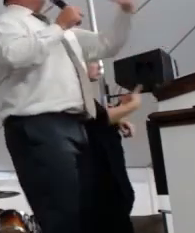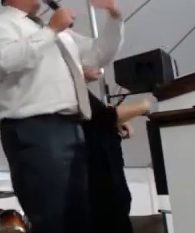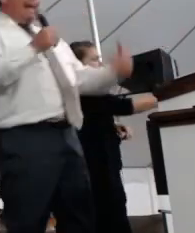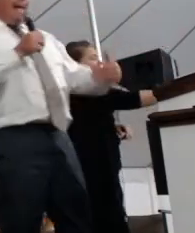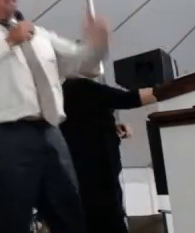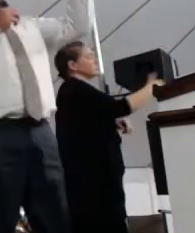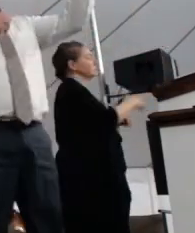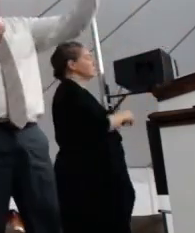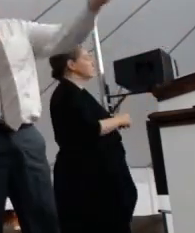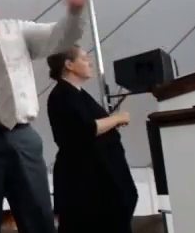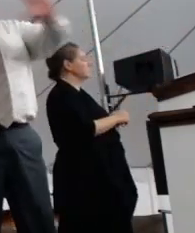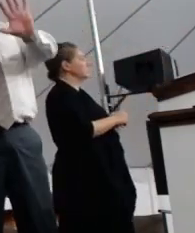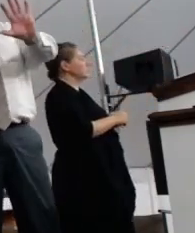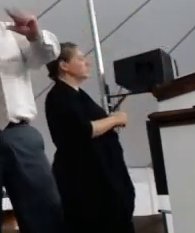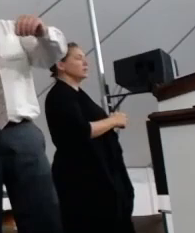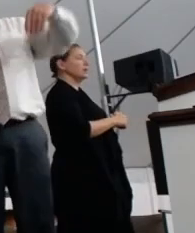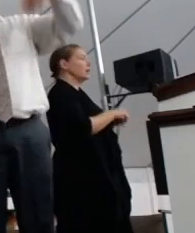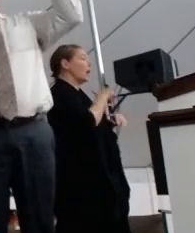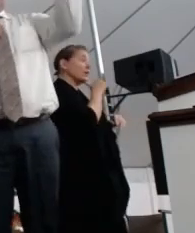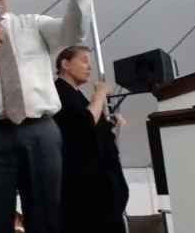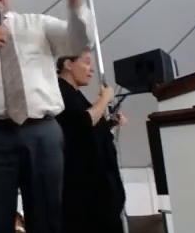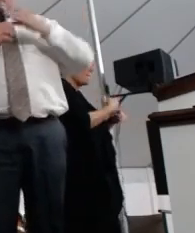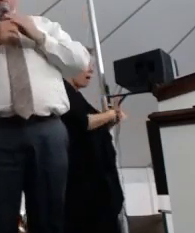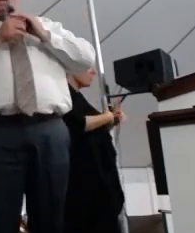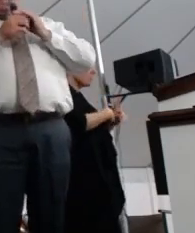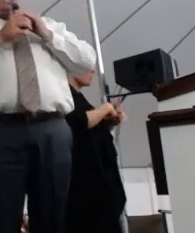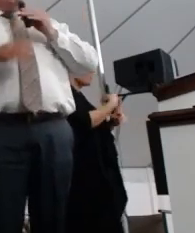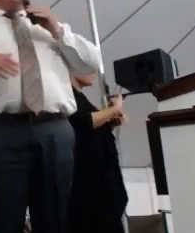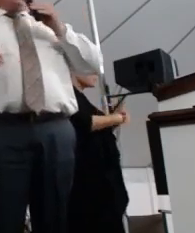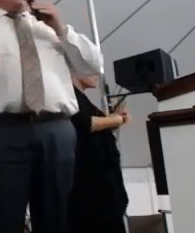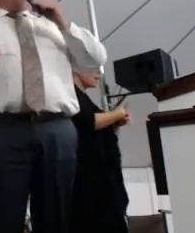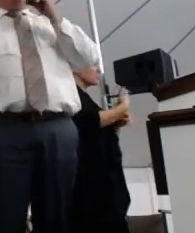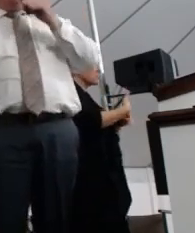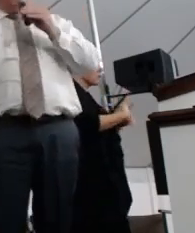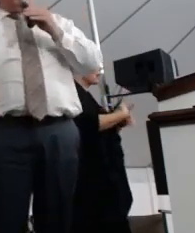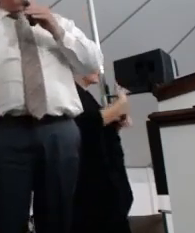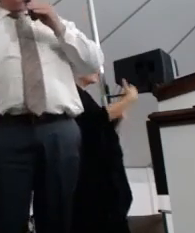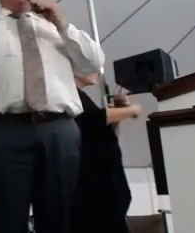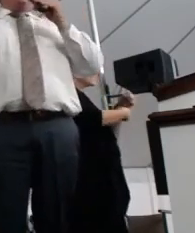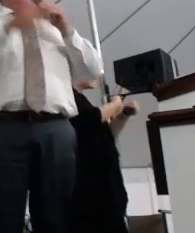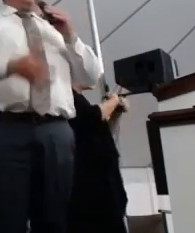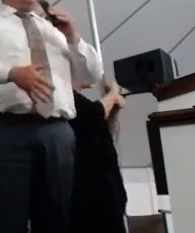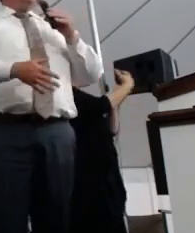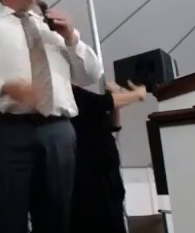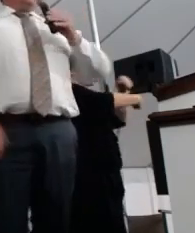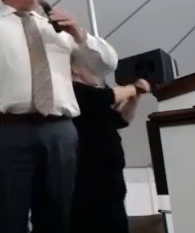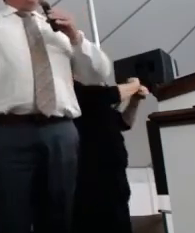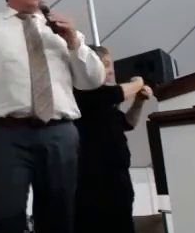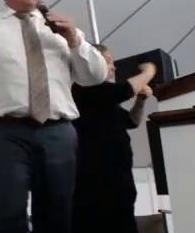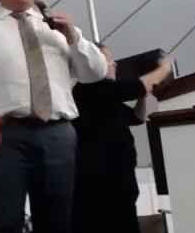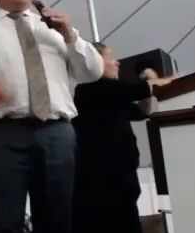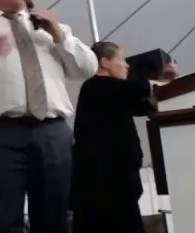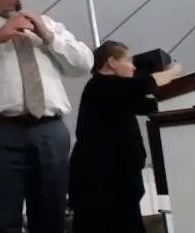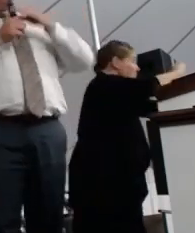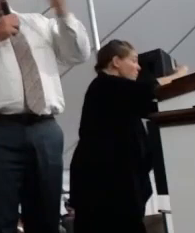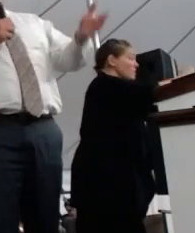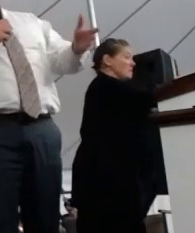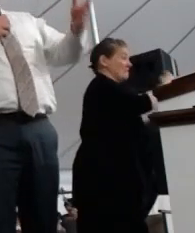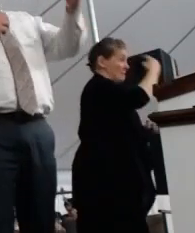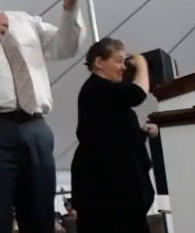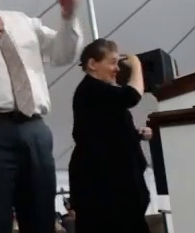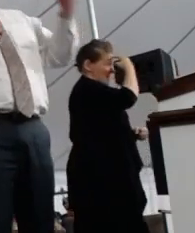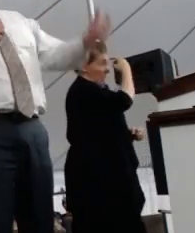years began to go by. Not months, years. As they have interviewed her and studied, they believe it's anywhere